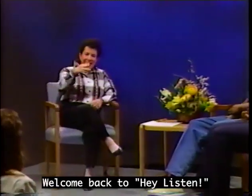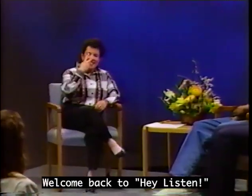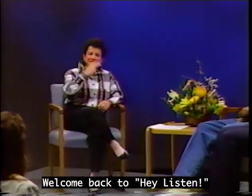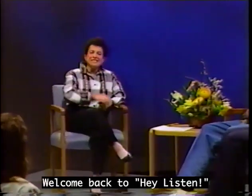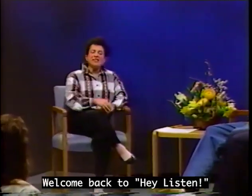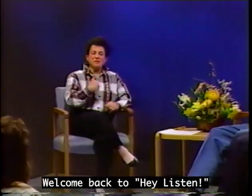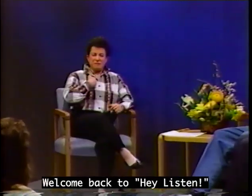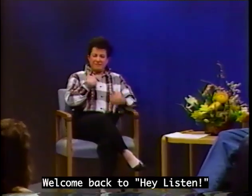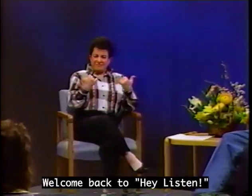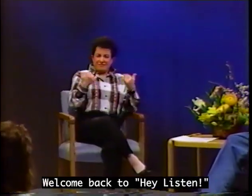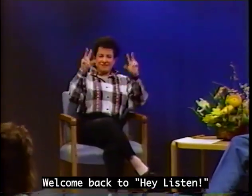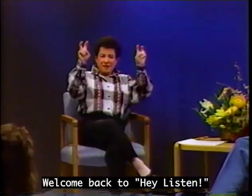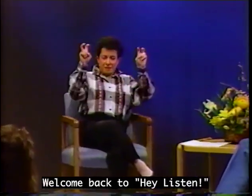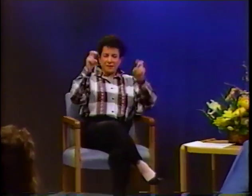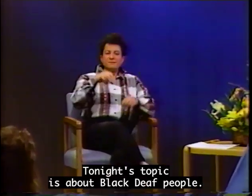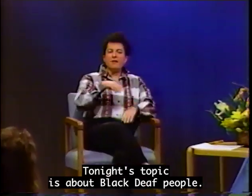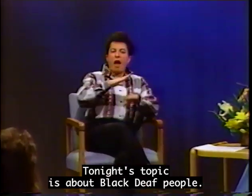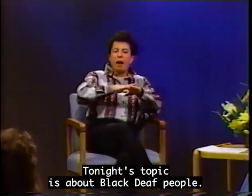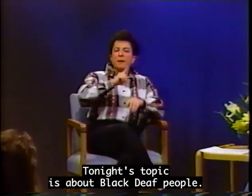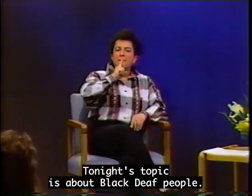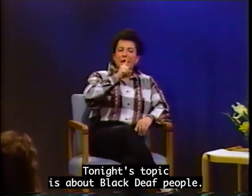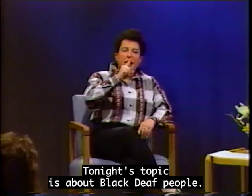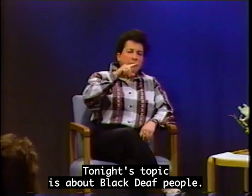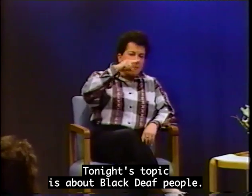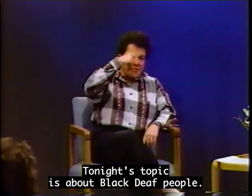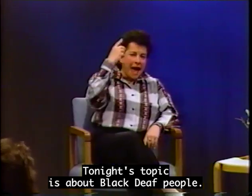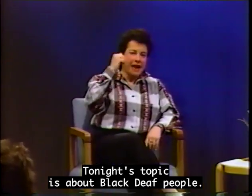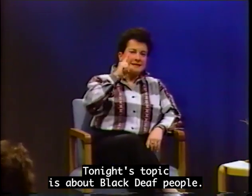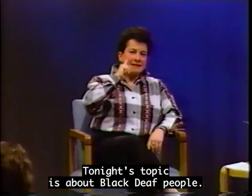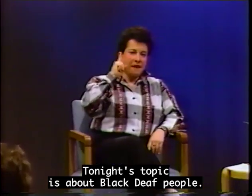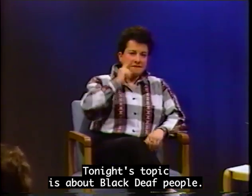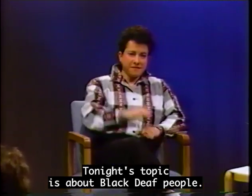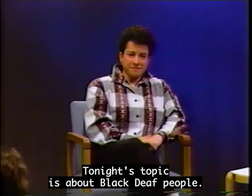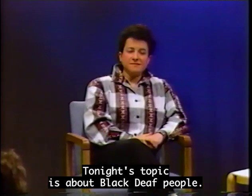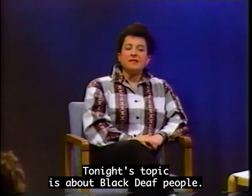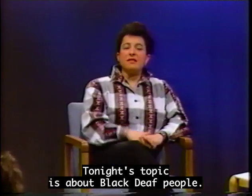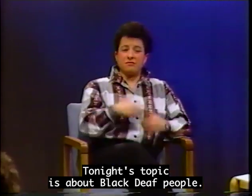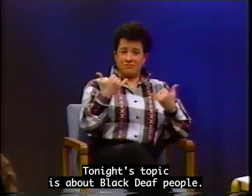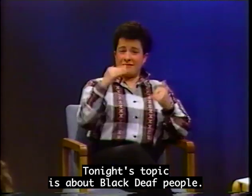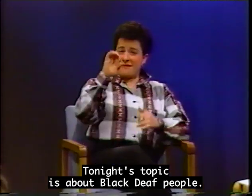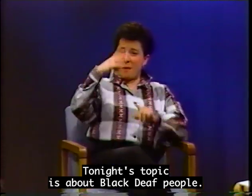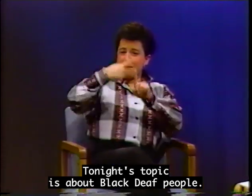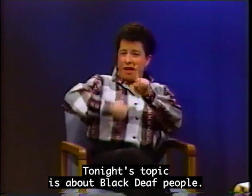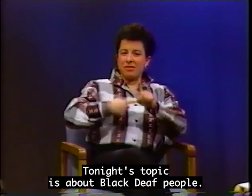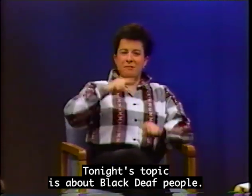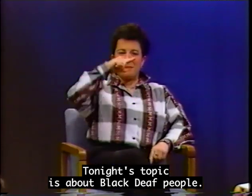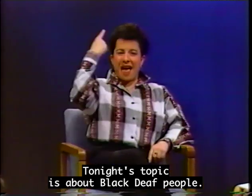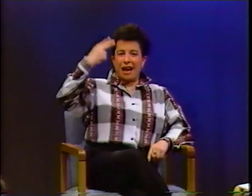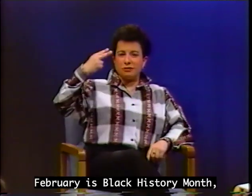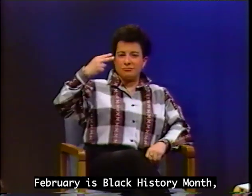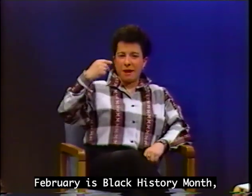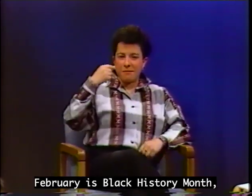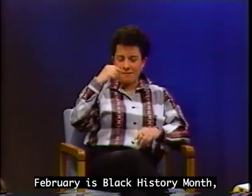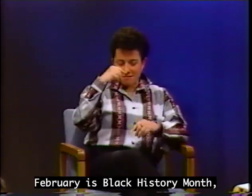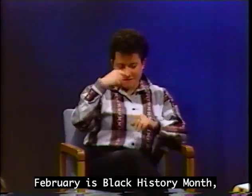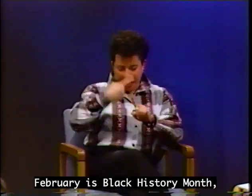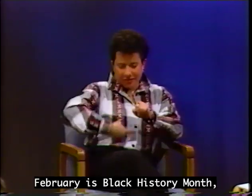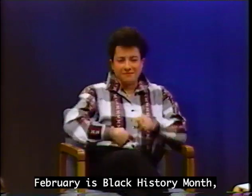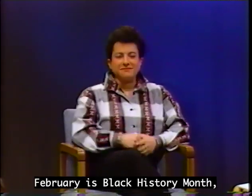Welcome back to Hey Listen. Tonight's topic is about black deaf people. February is Black History